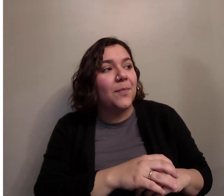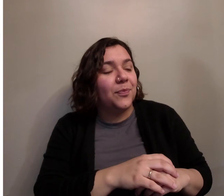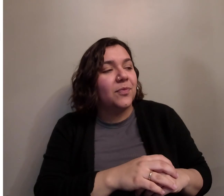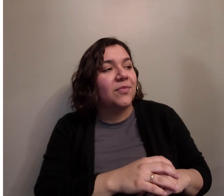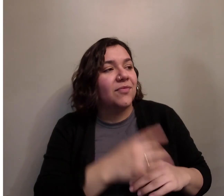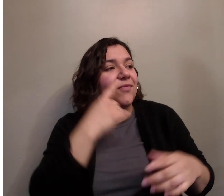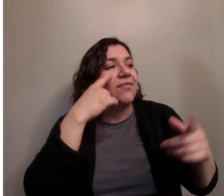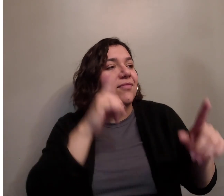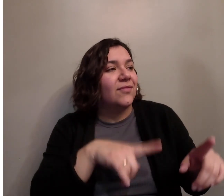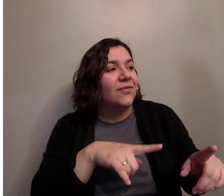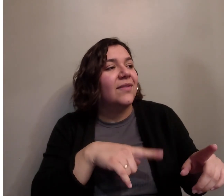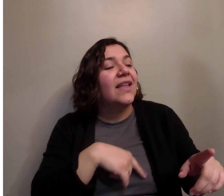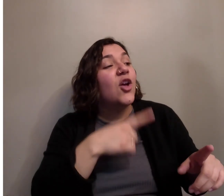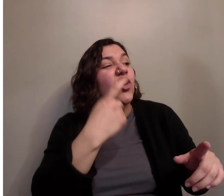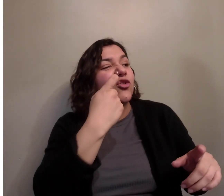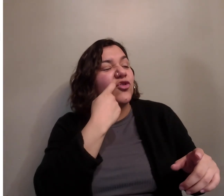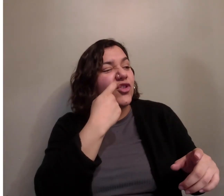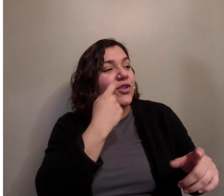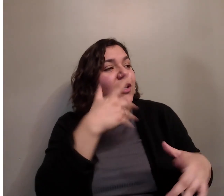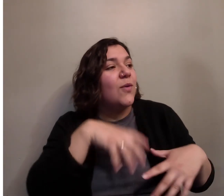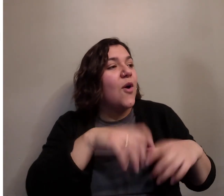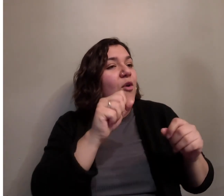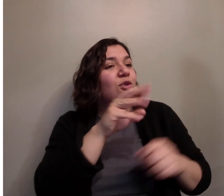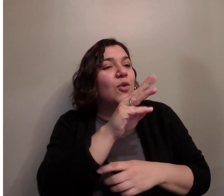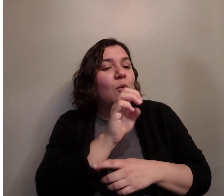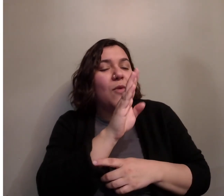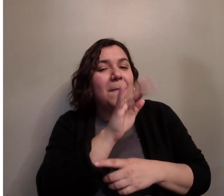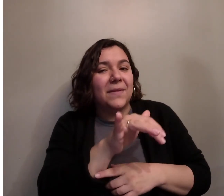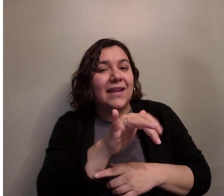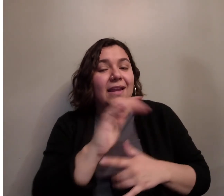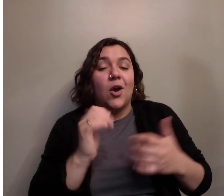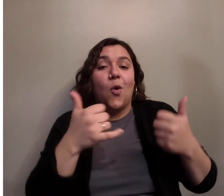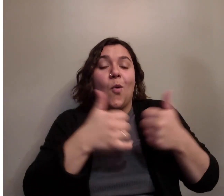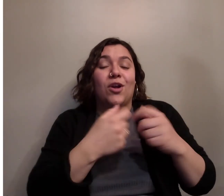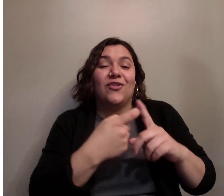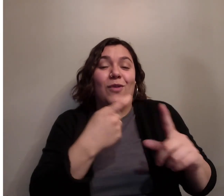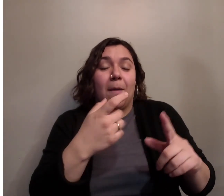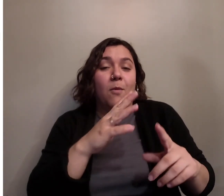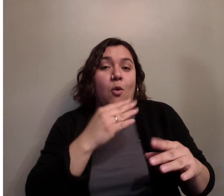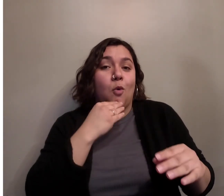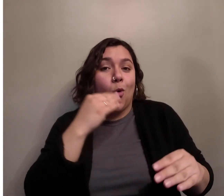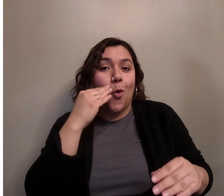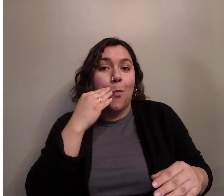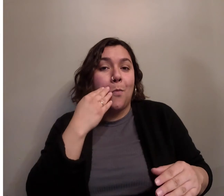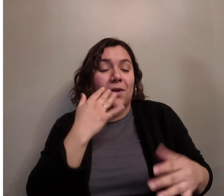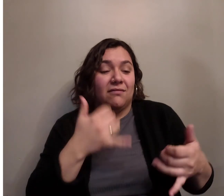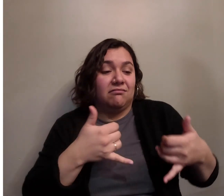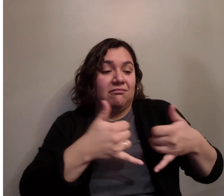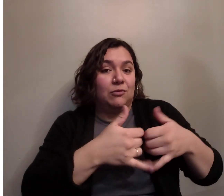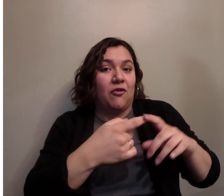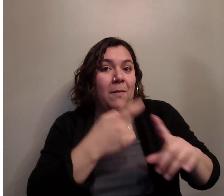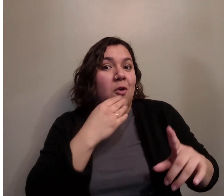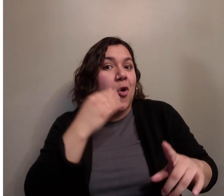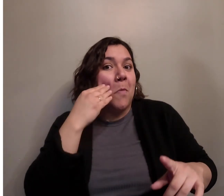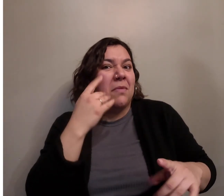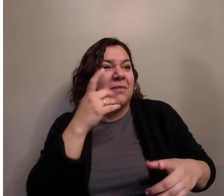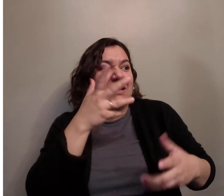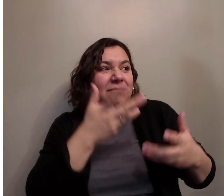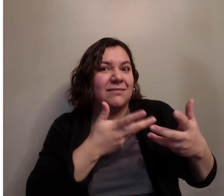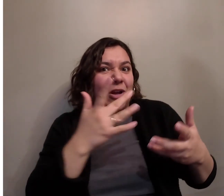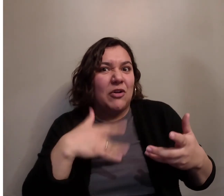I agree. I mean, and you recently hosted the Webby Awards from home. That must have